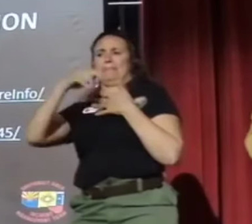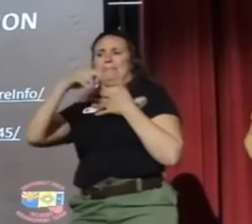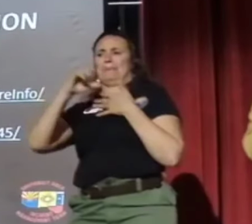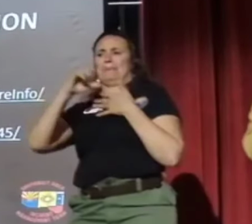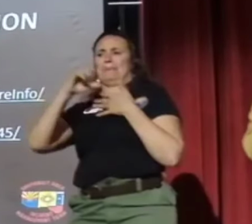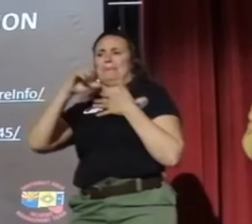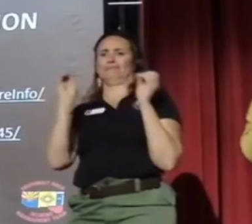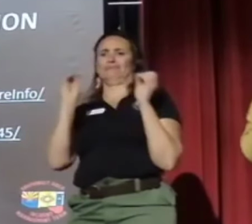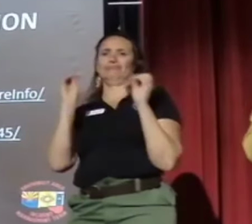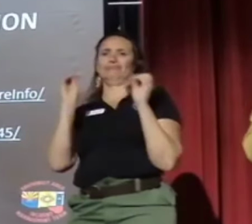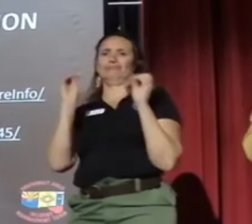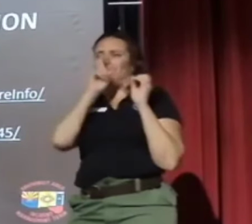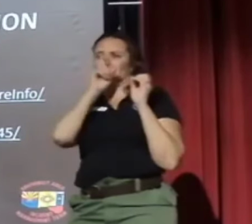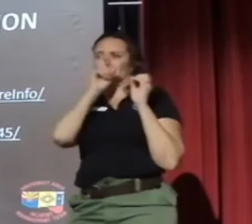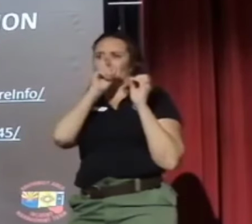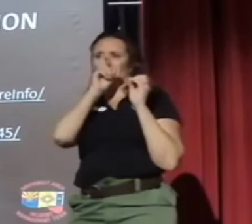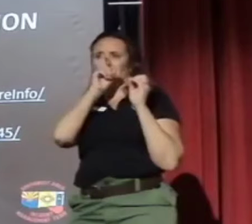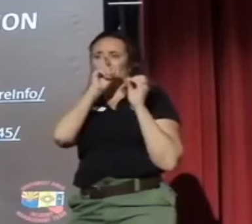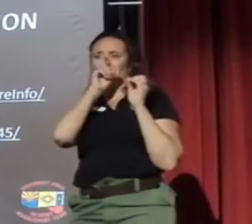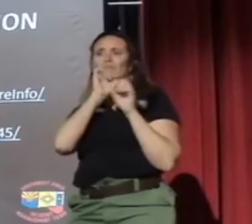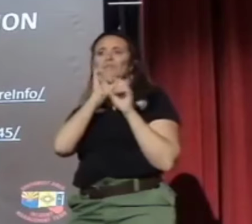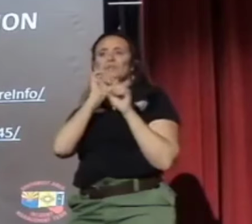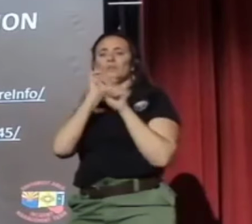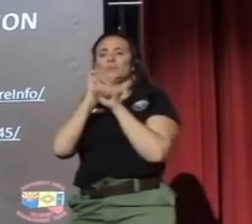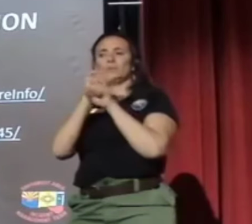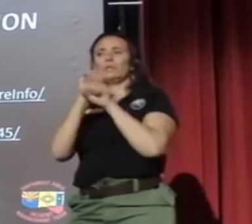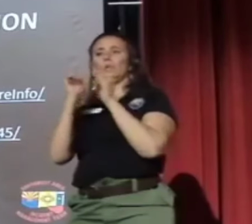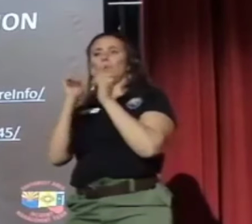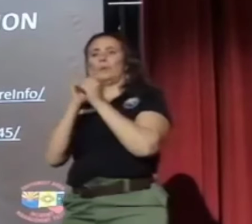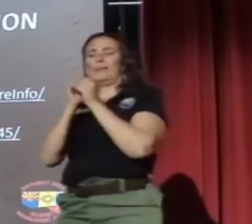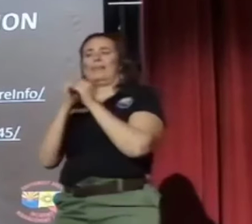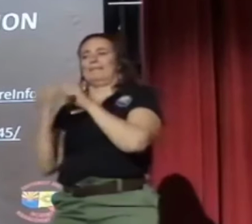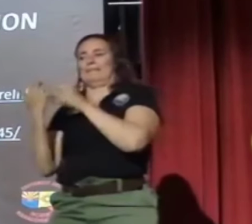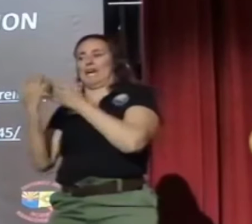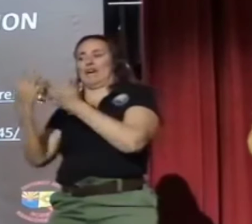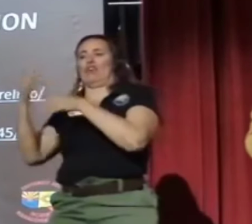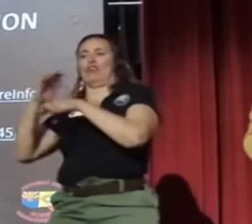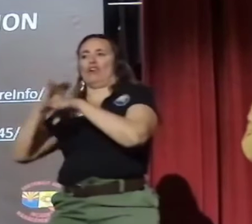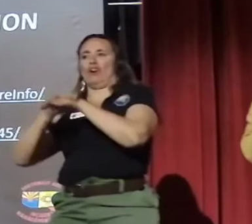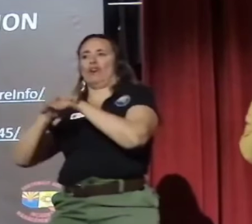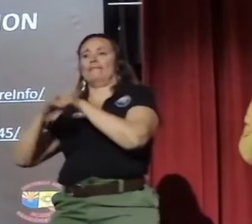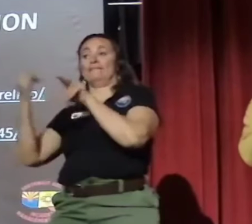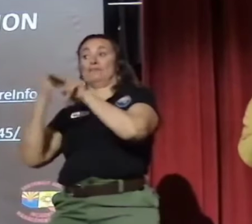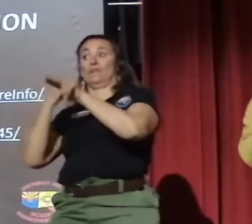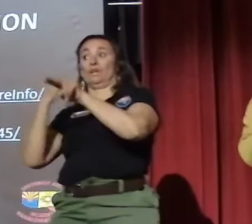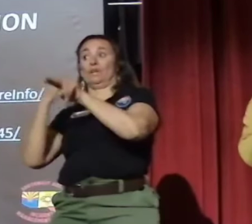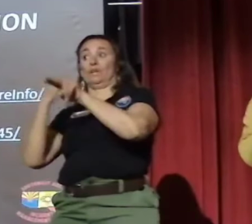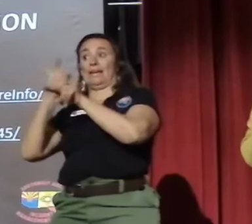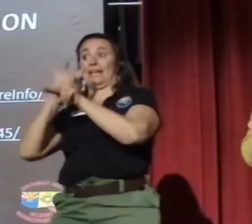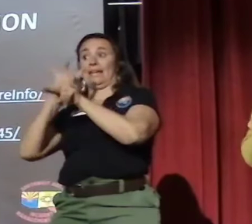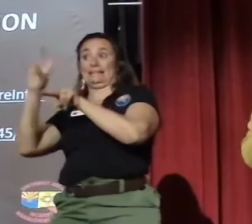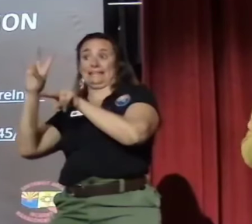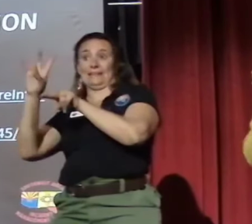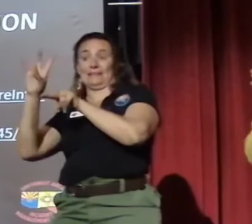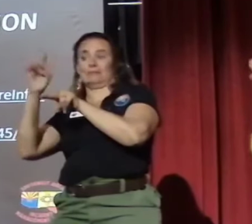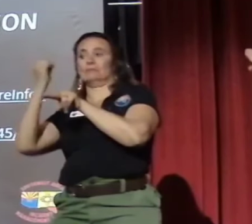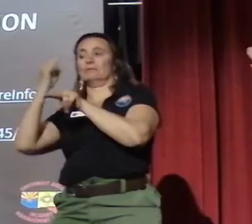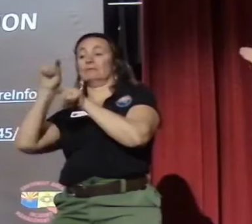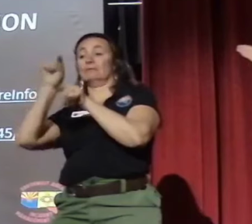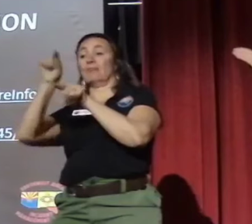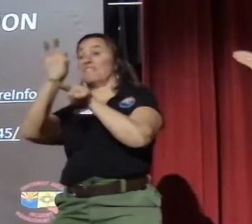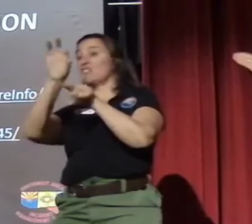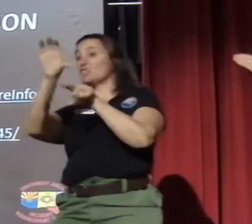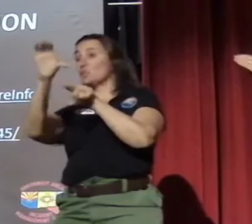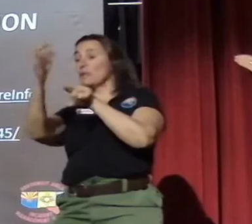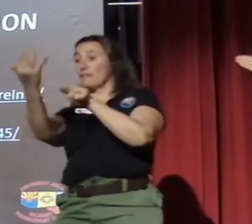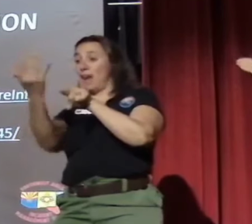are working with fire along the 87 corridor. Should fire come out of Fossil Creek and want to move